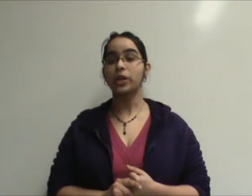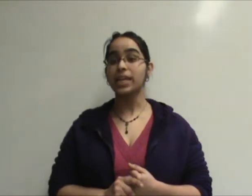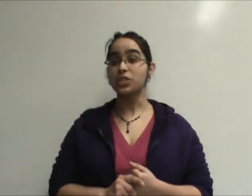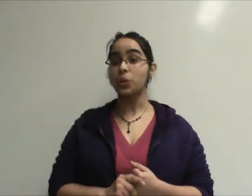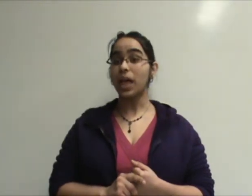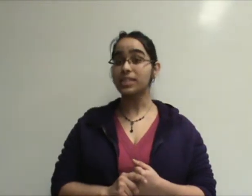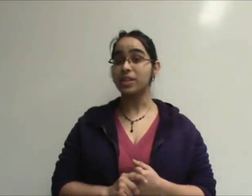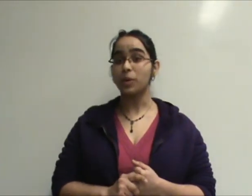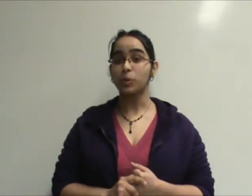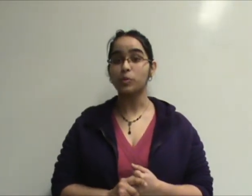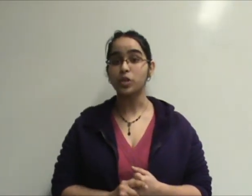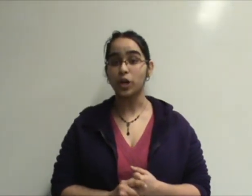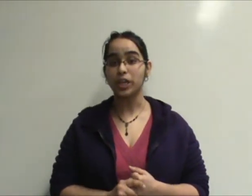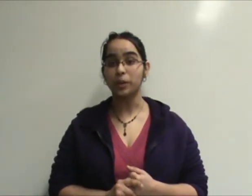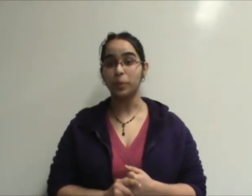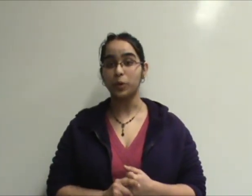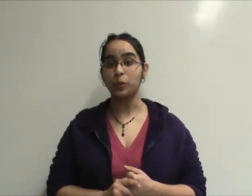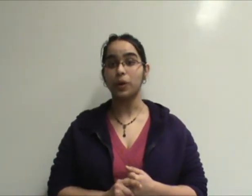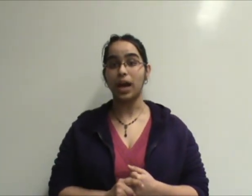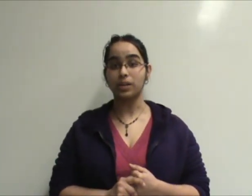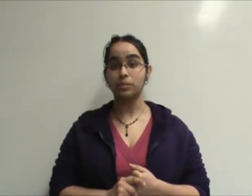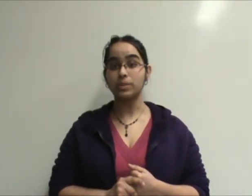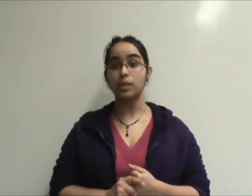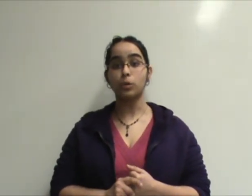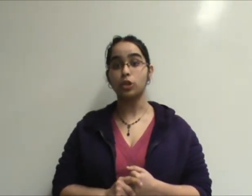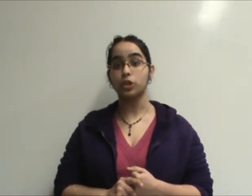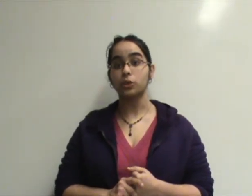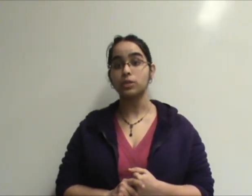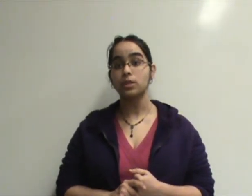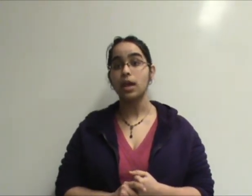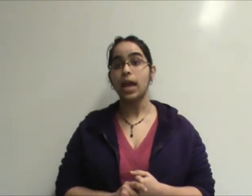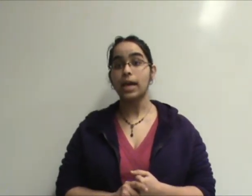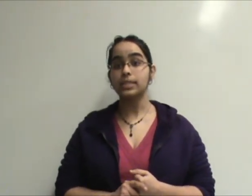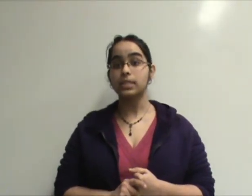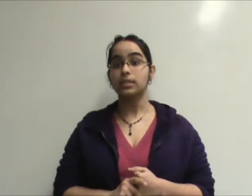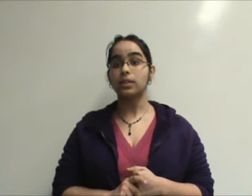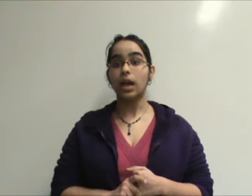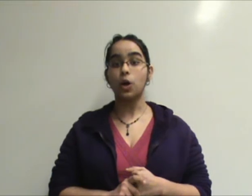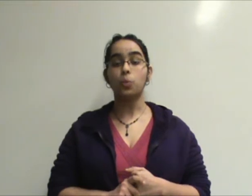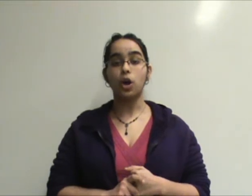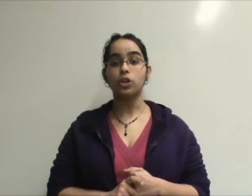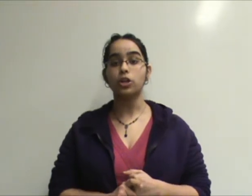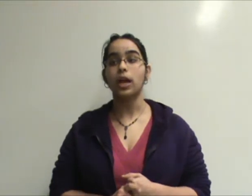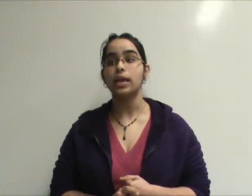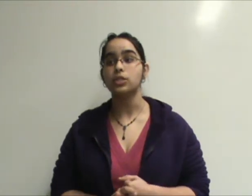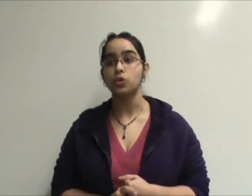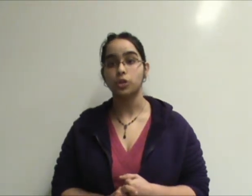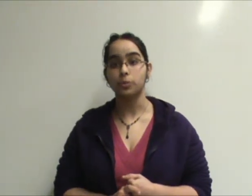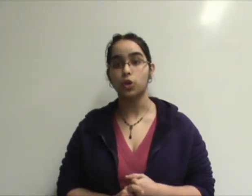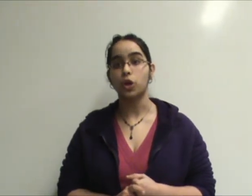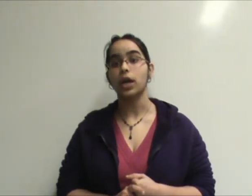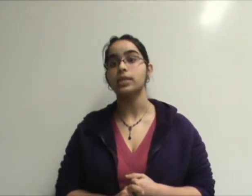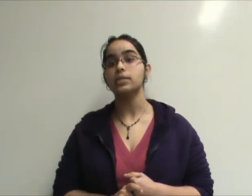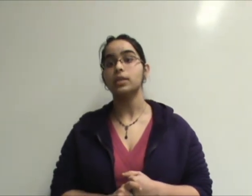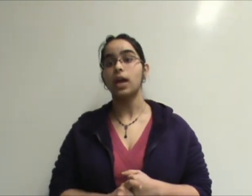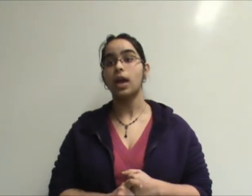Okay, so last time we were talking about atoms and molecules and how water and sodium chloride